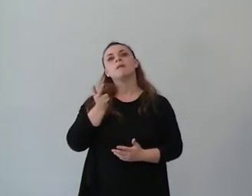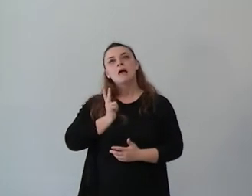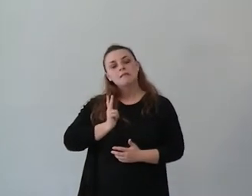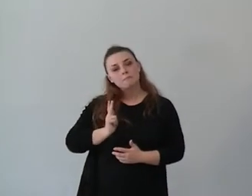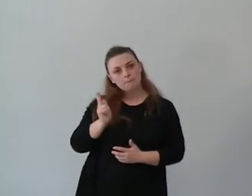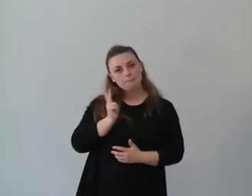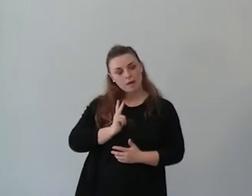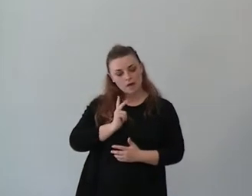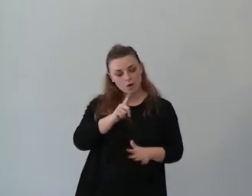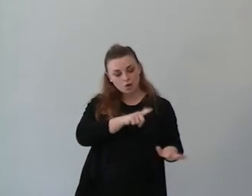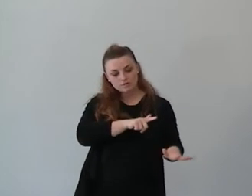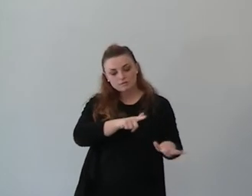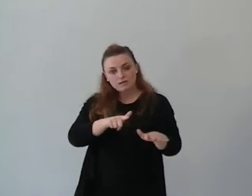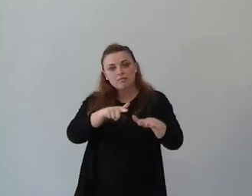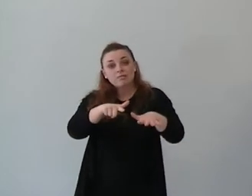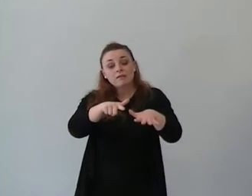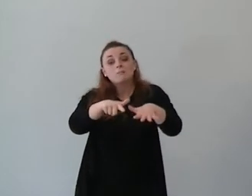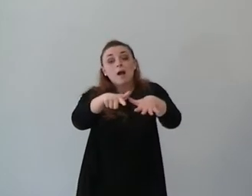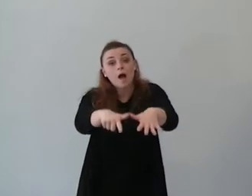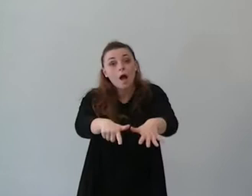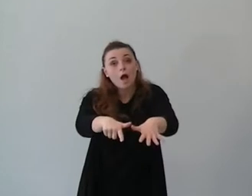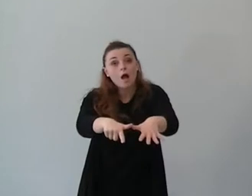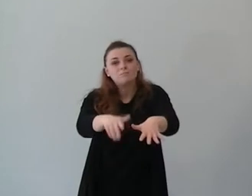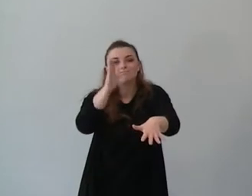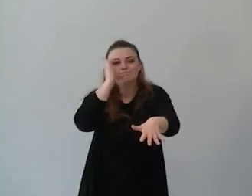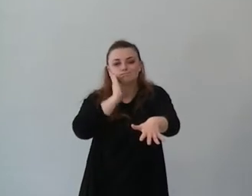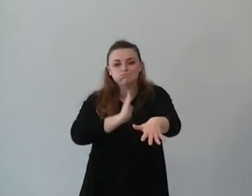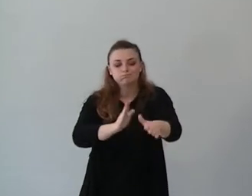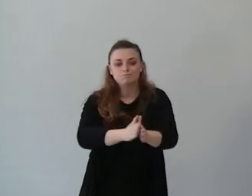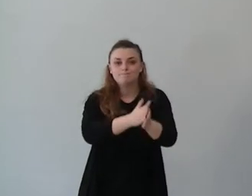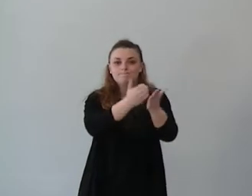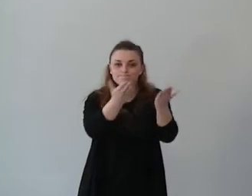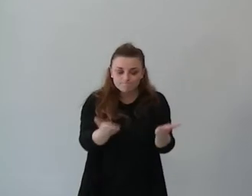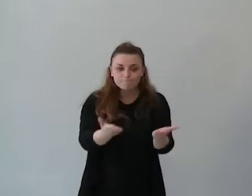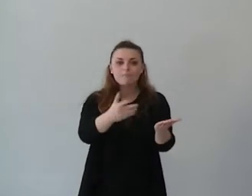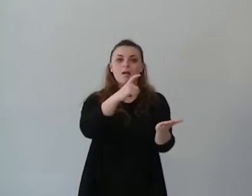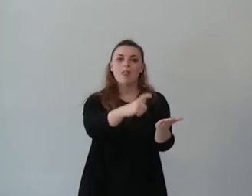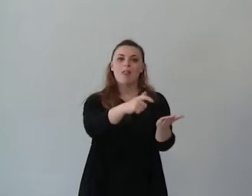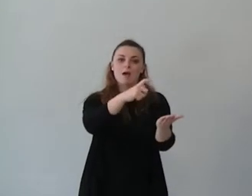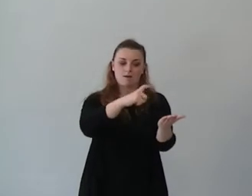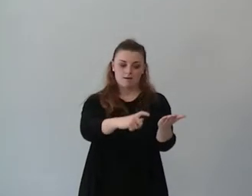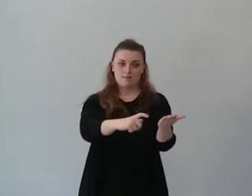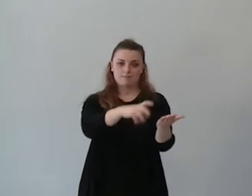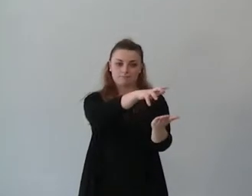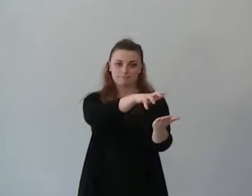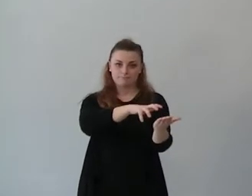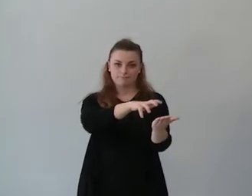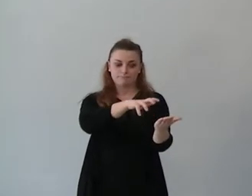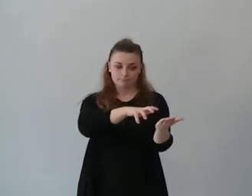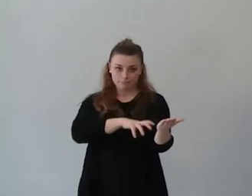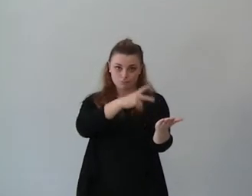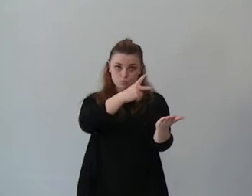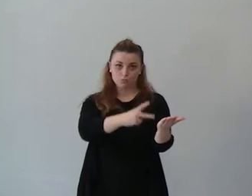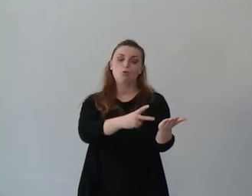questa settimana da venire un po' di tempo per rileggere queste due lettere a Timoteo. They're short books. Sono